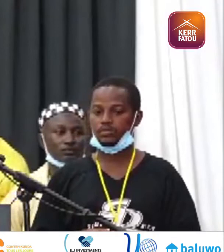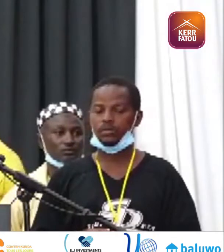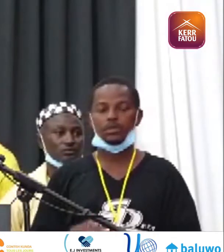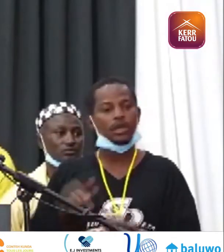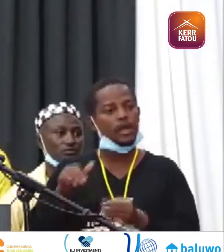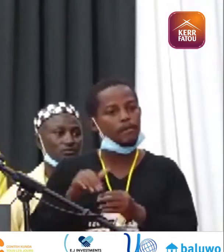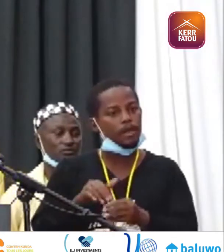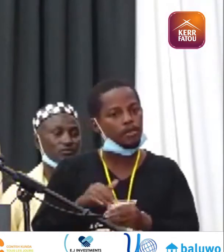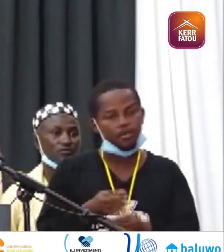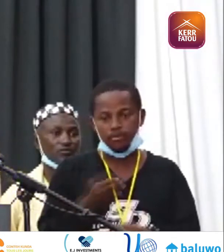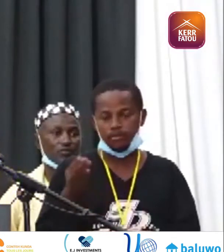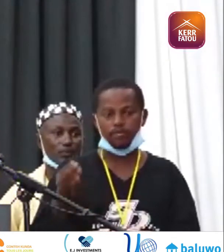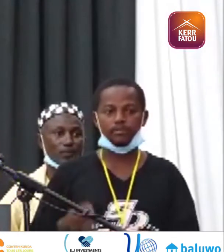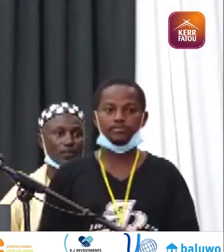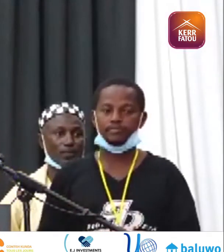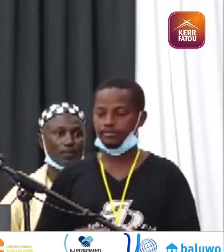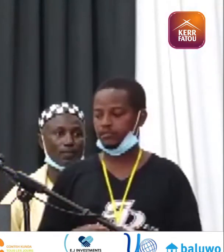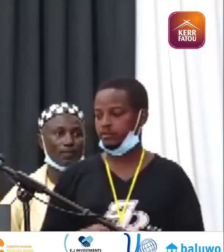Fellow delegates,